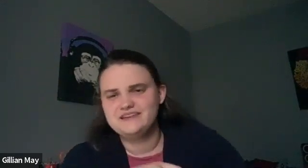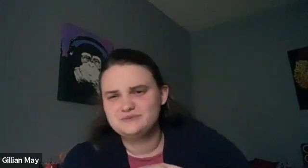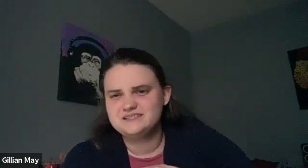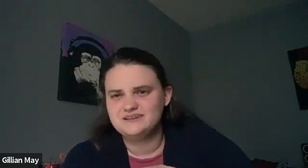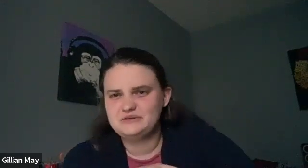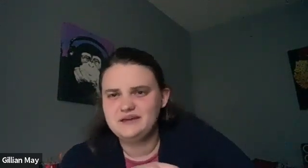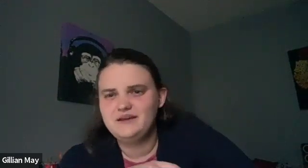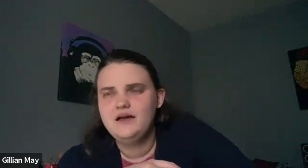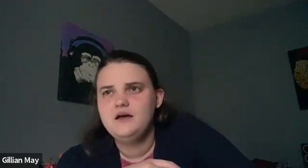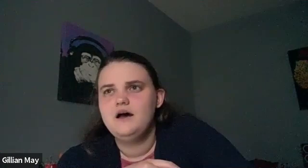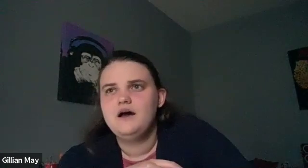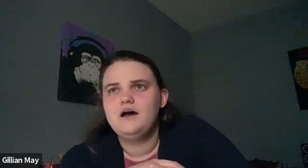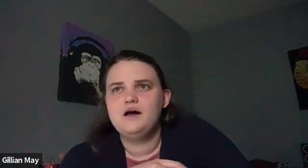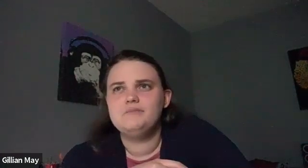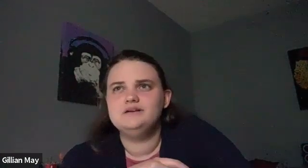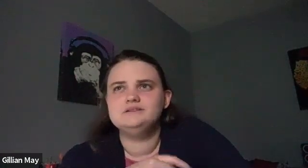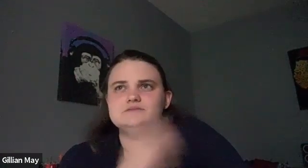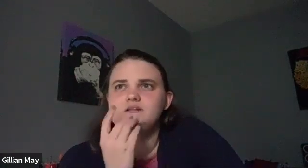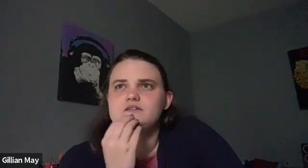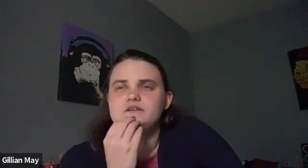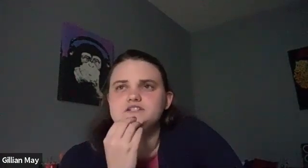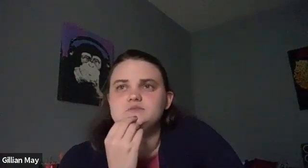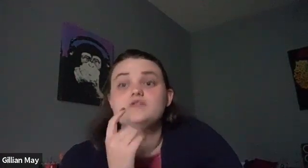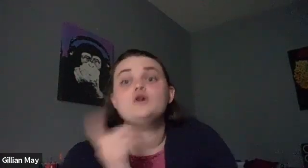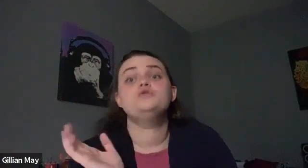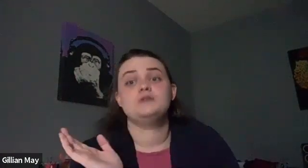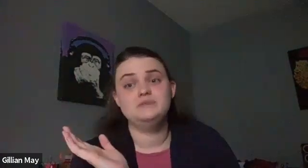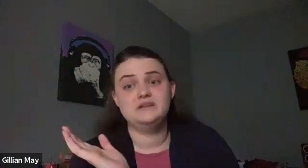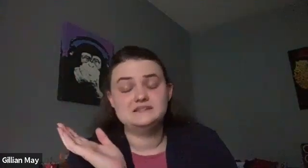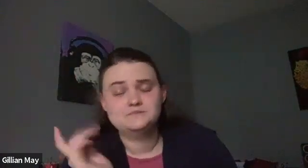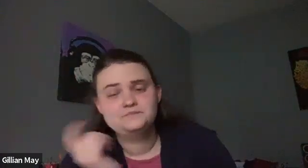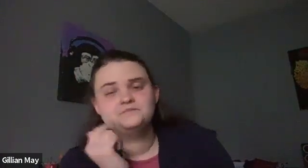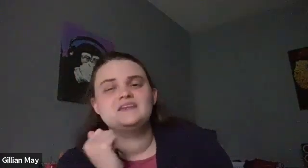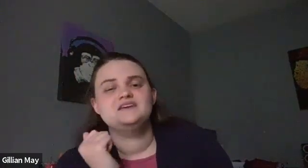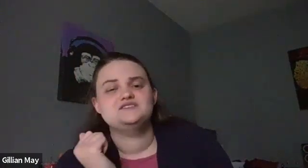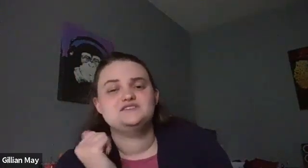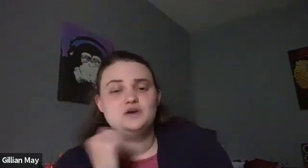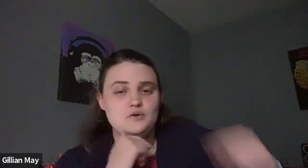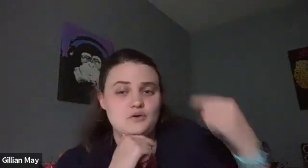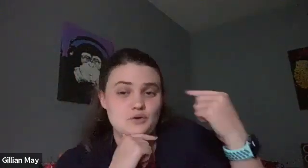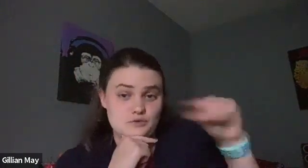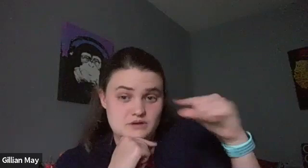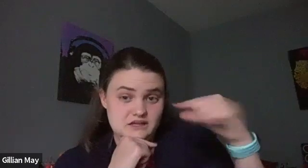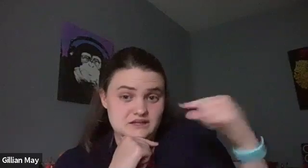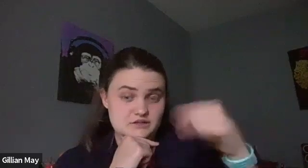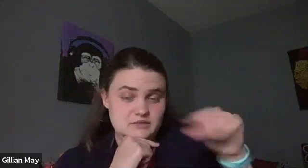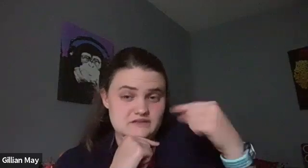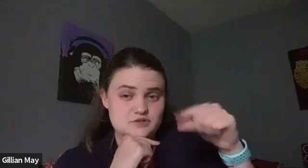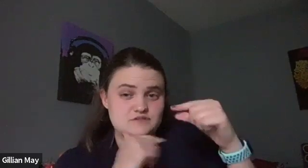it's always stuck with me. What other vegetables are there? Oh, green beans. So green, you make the motion for